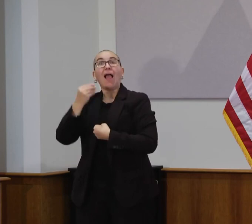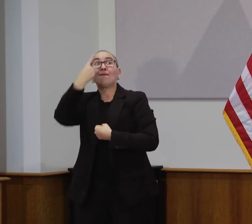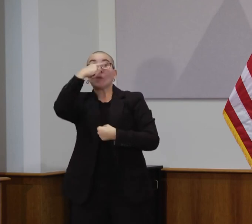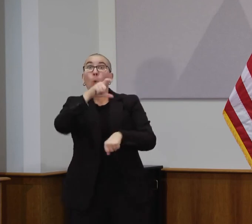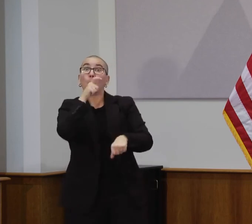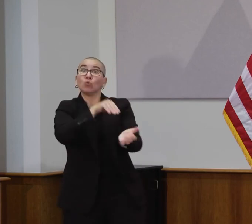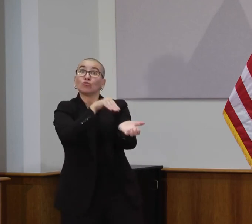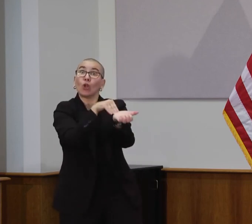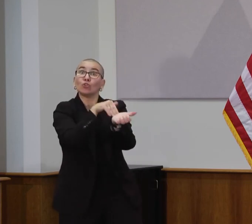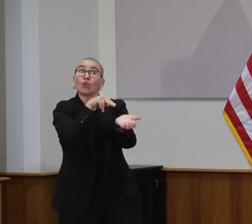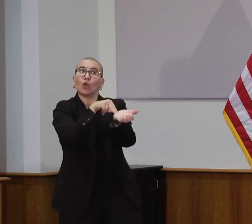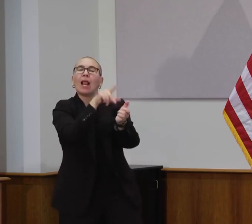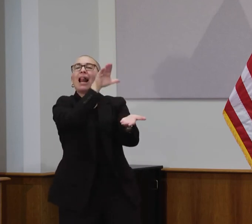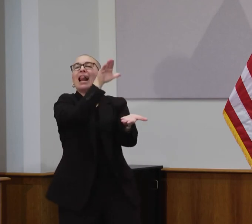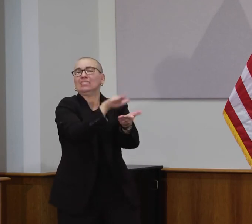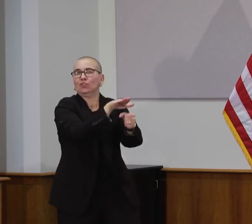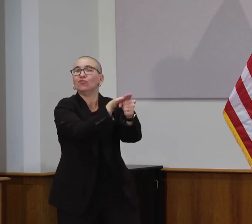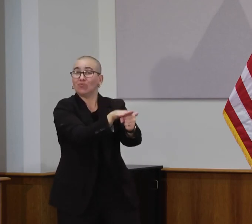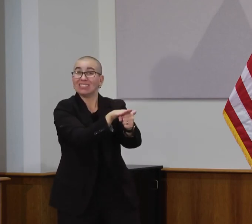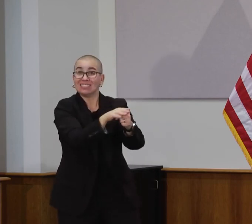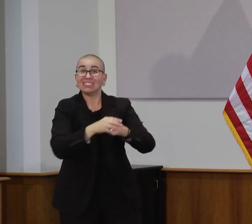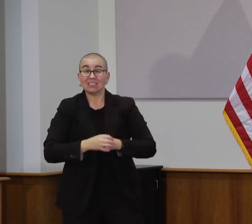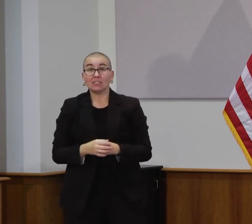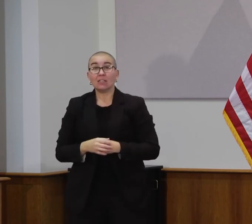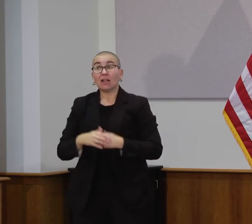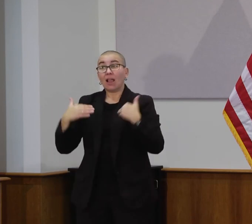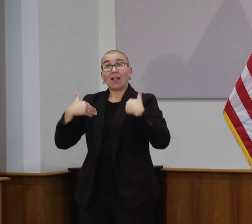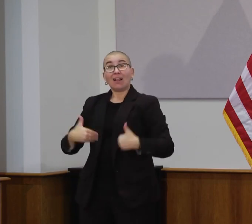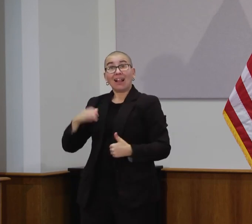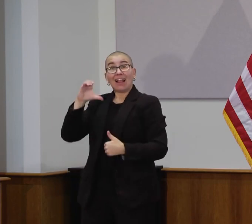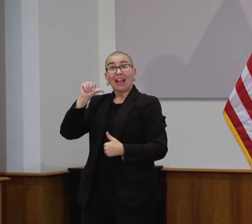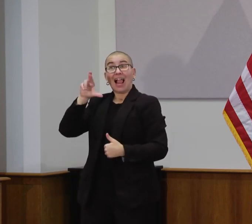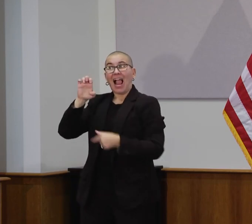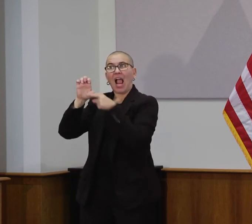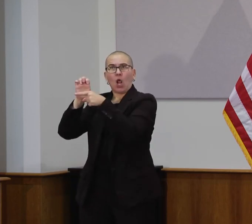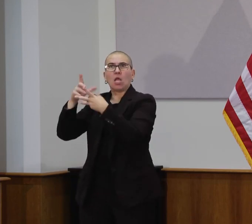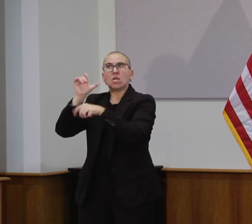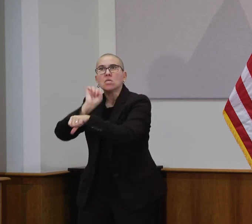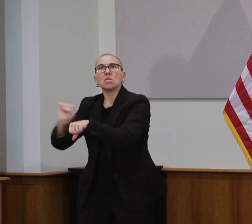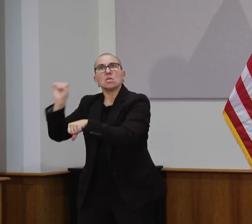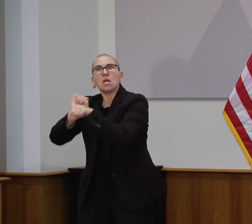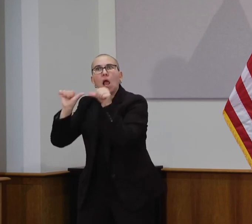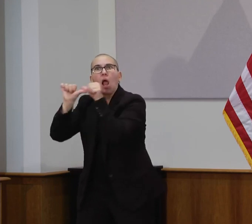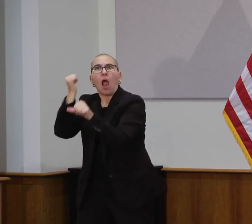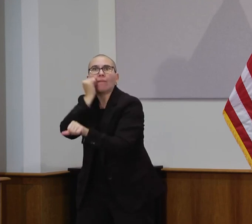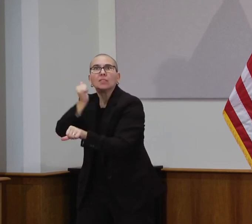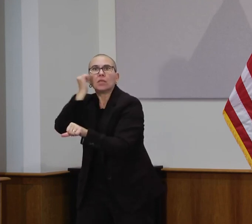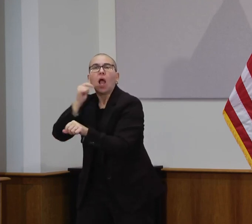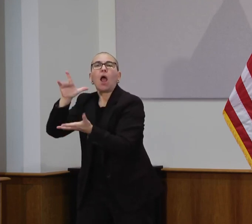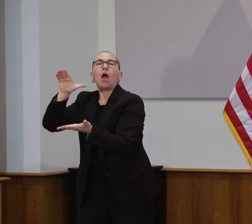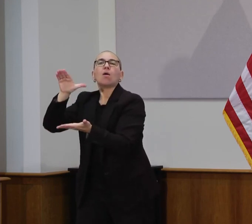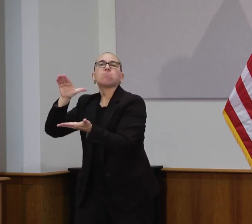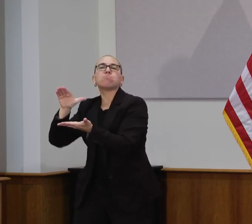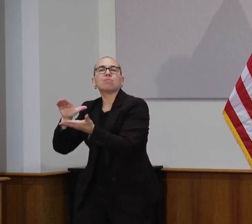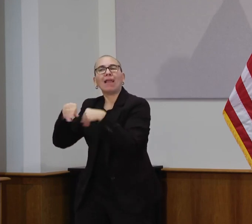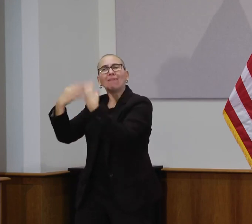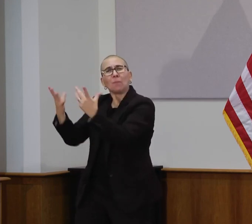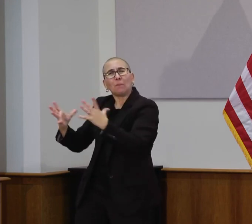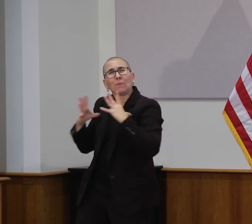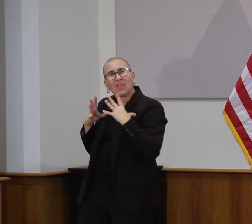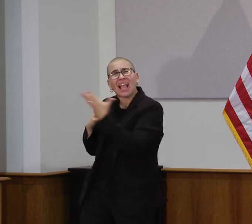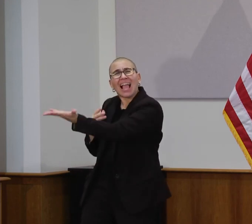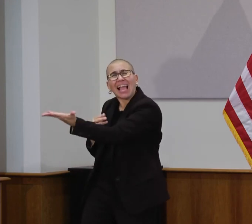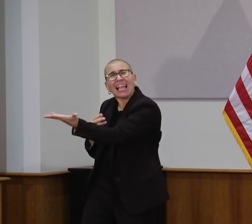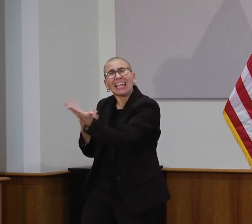daycare providers, that are all of these things that are making it so difficult to function in this and putting people at risk. We can turn that corner.